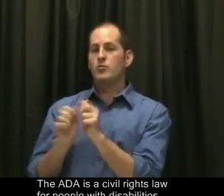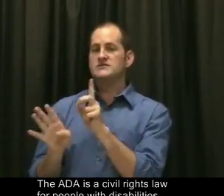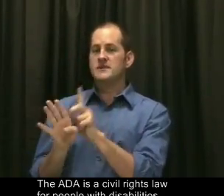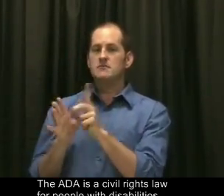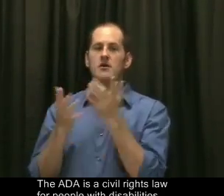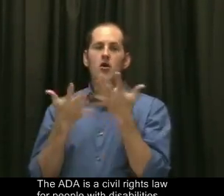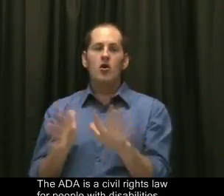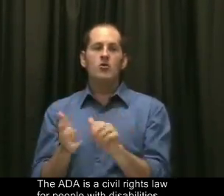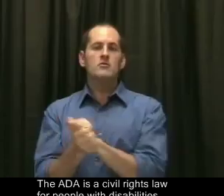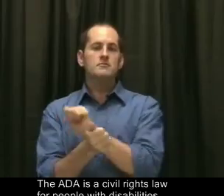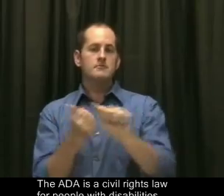1990.